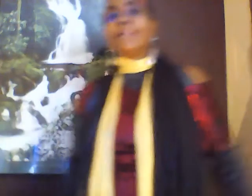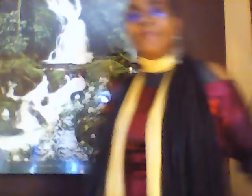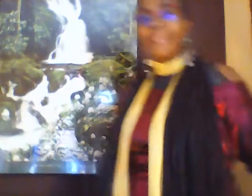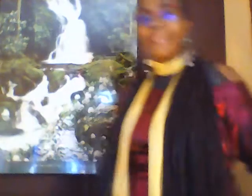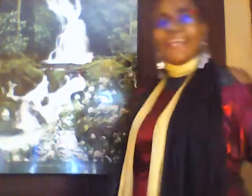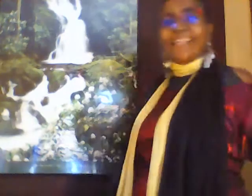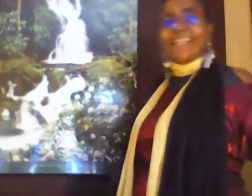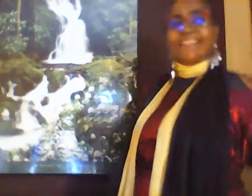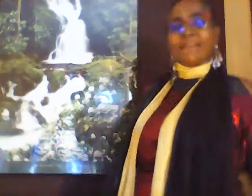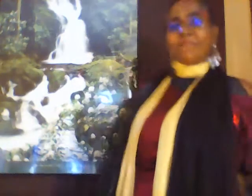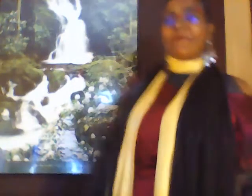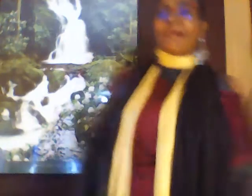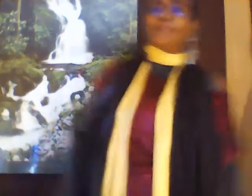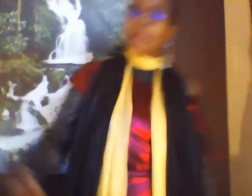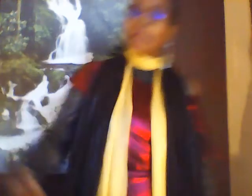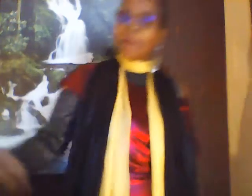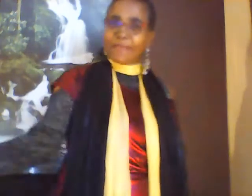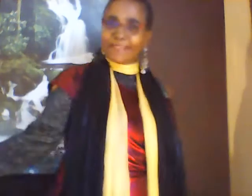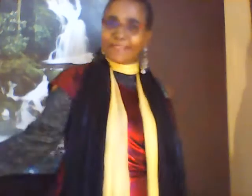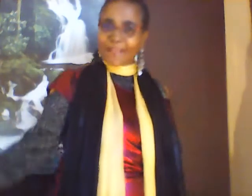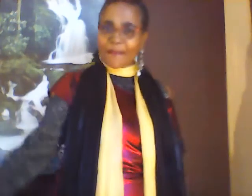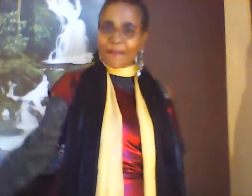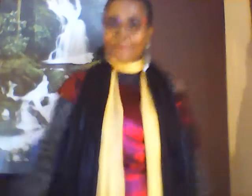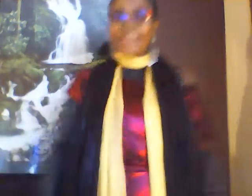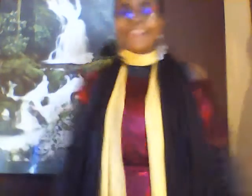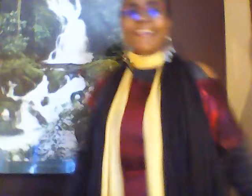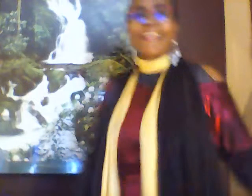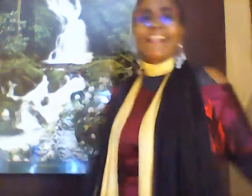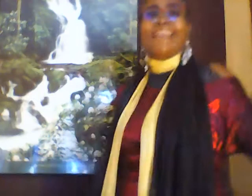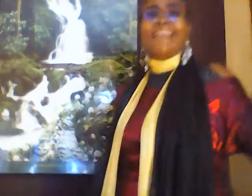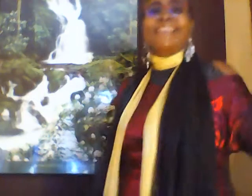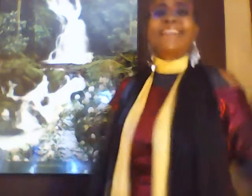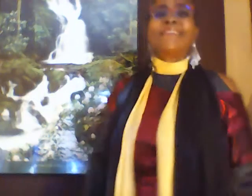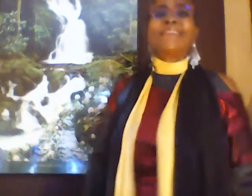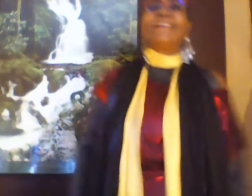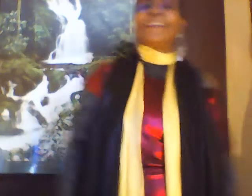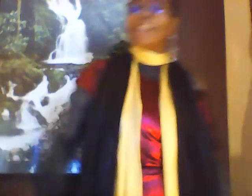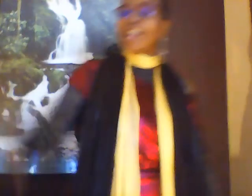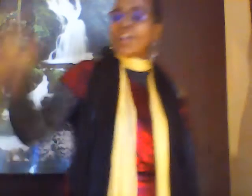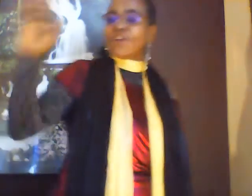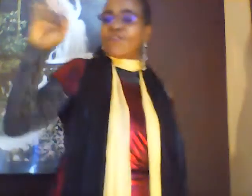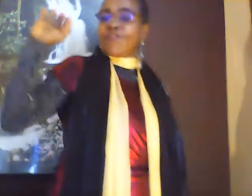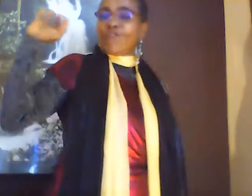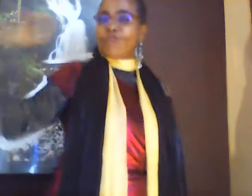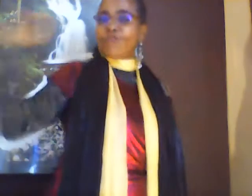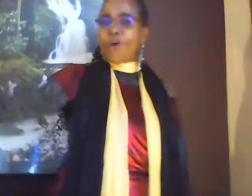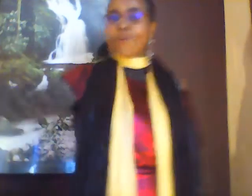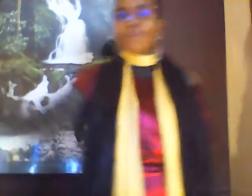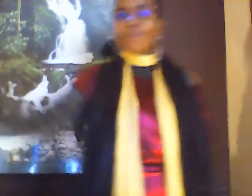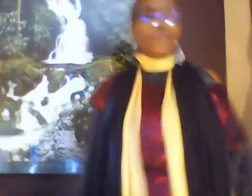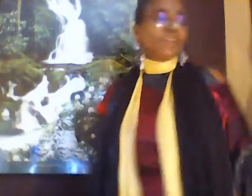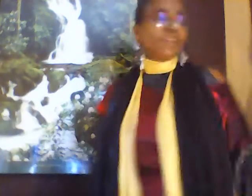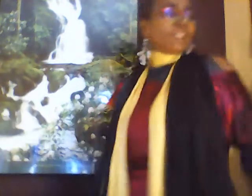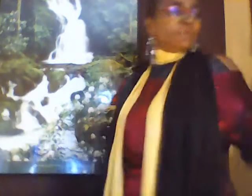el guilty pato me son Miguel Cebra. Go,